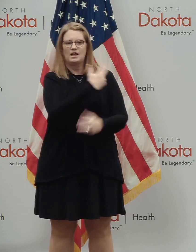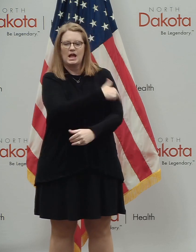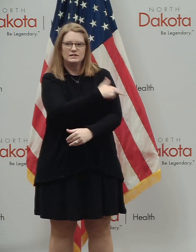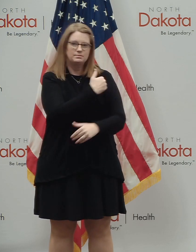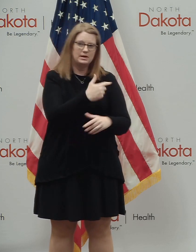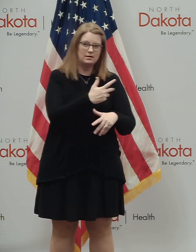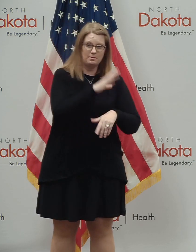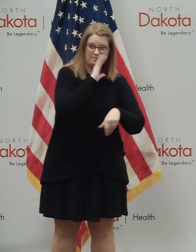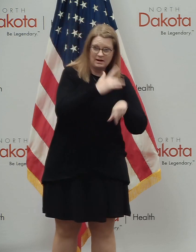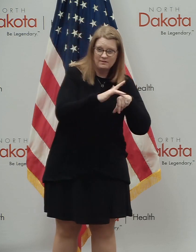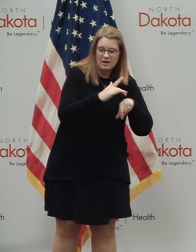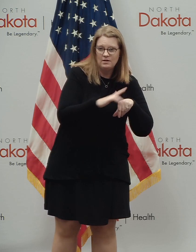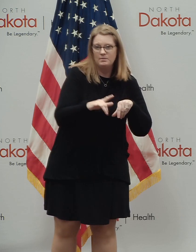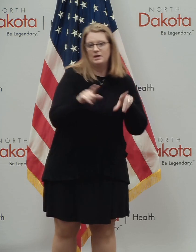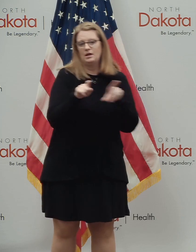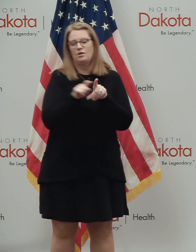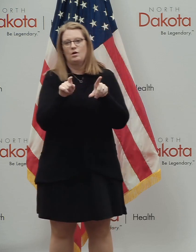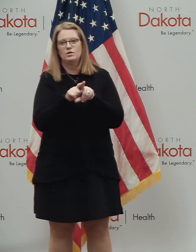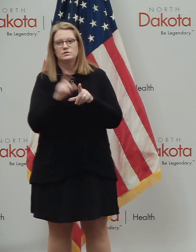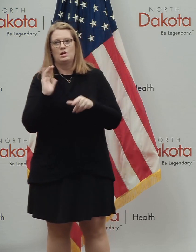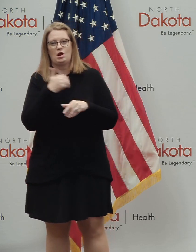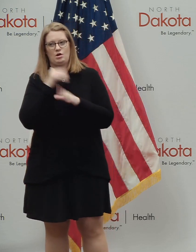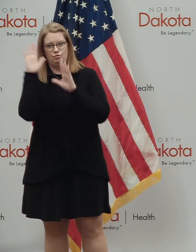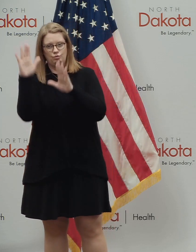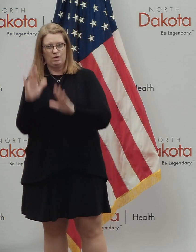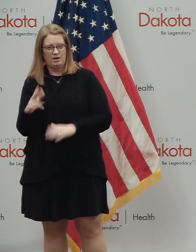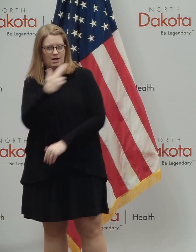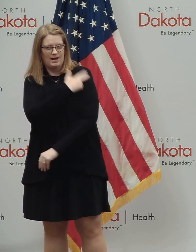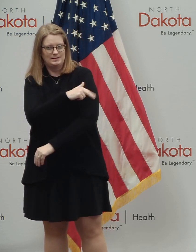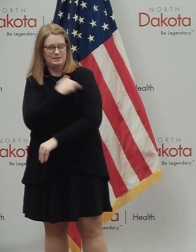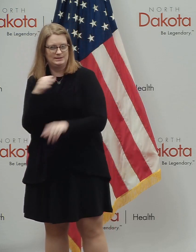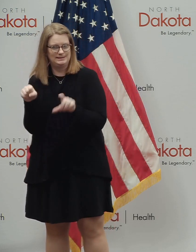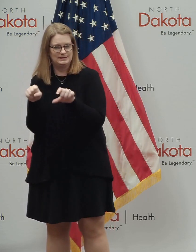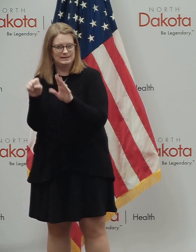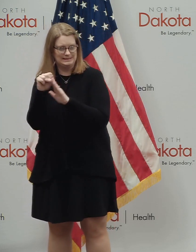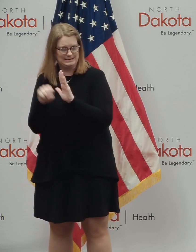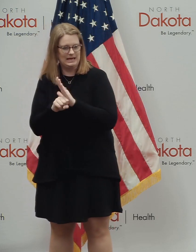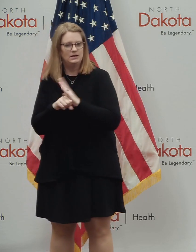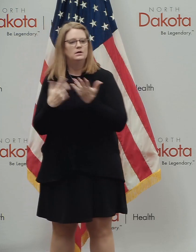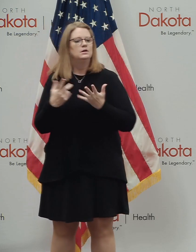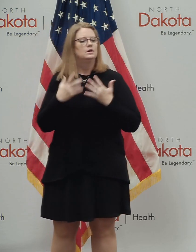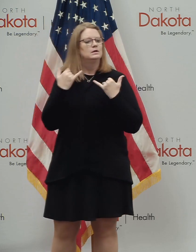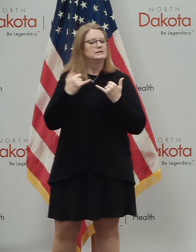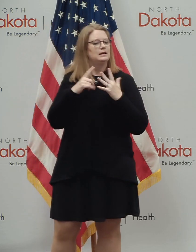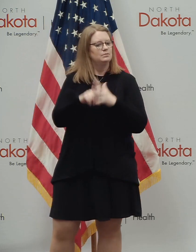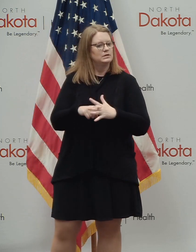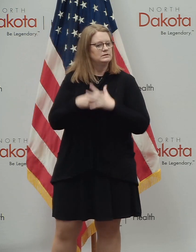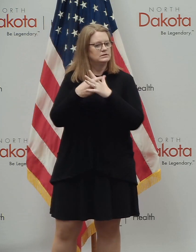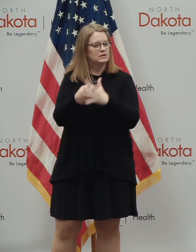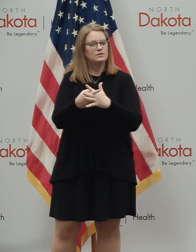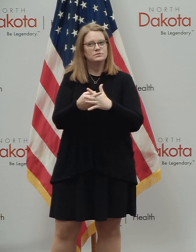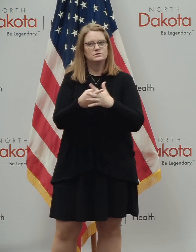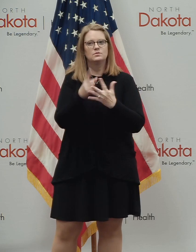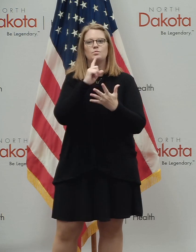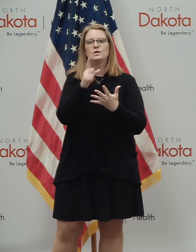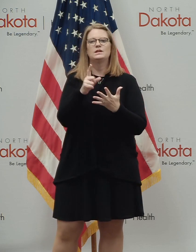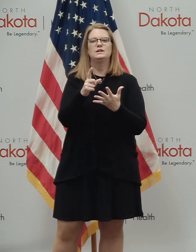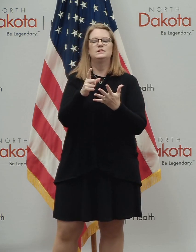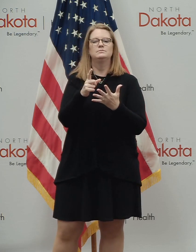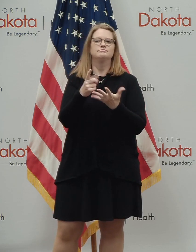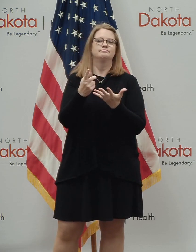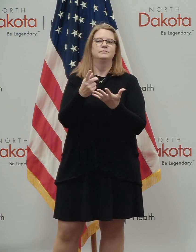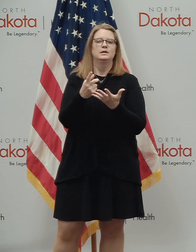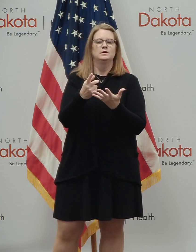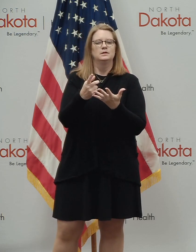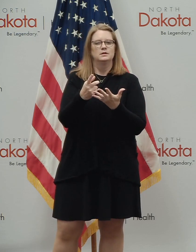the state of North Dakota and our great hospitals in our state. Let me kick off this morning with some context about